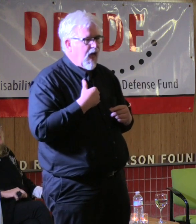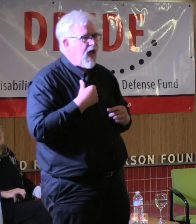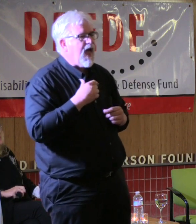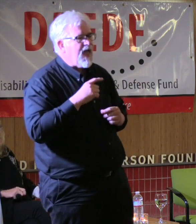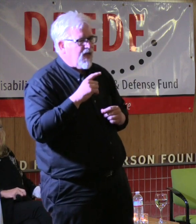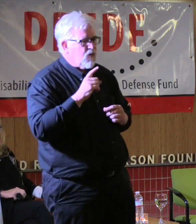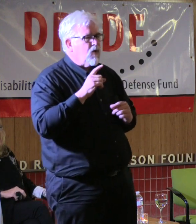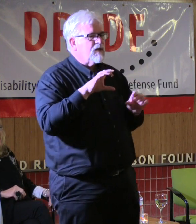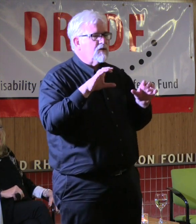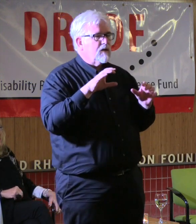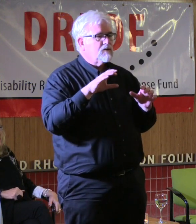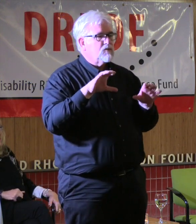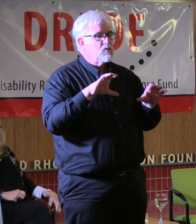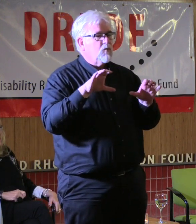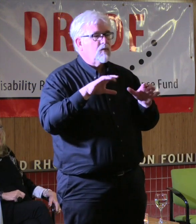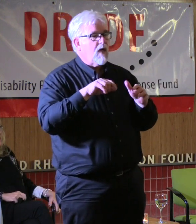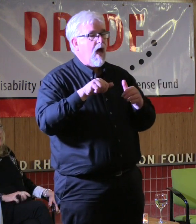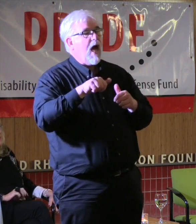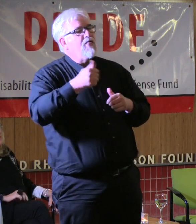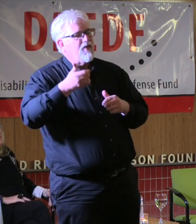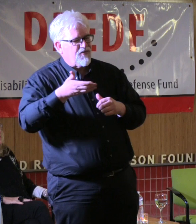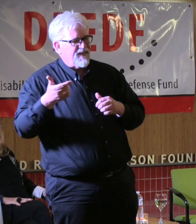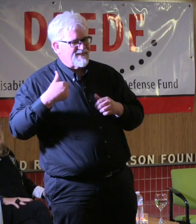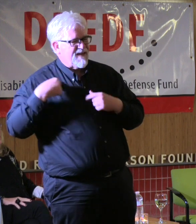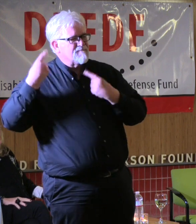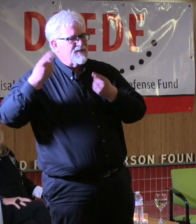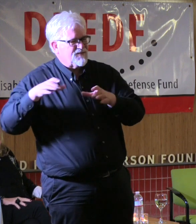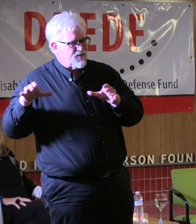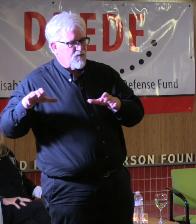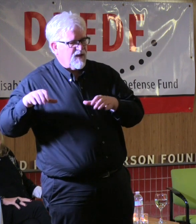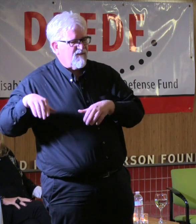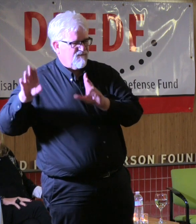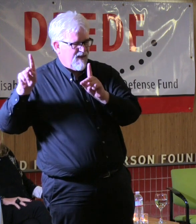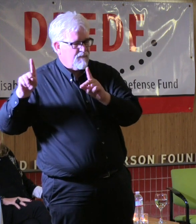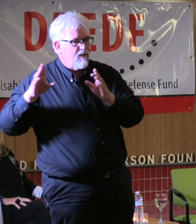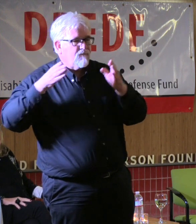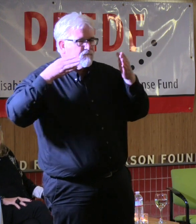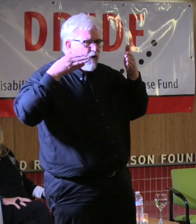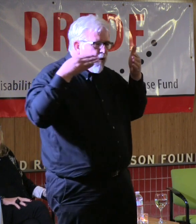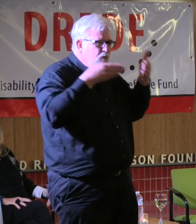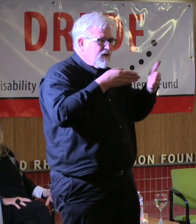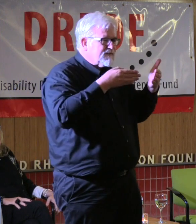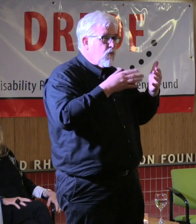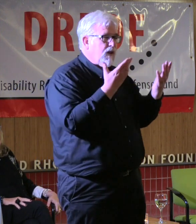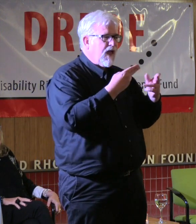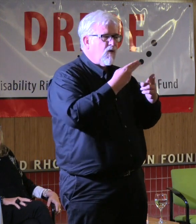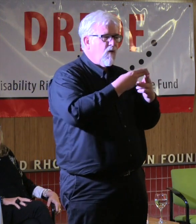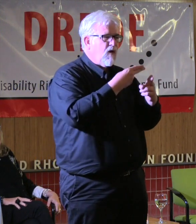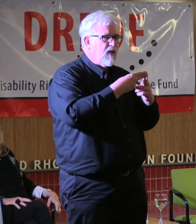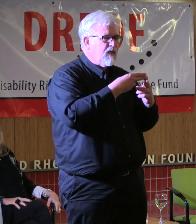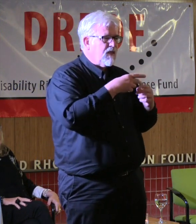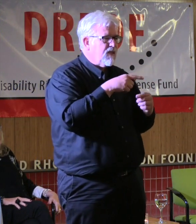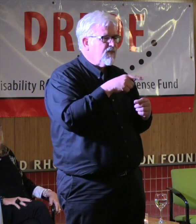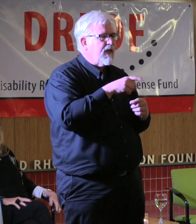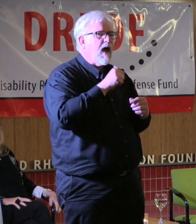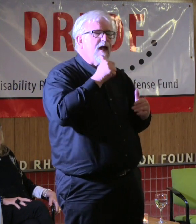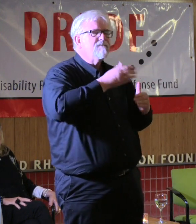other stuff I've been doing and focus a lot on what I call the unfinished